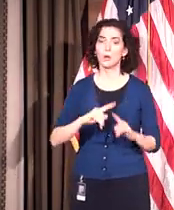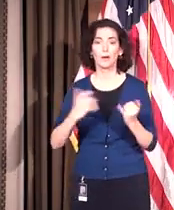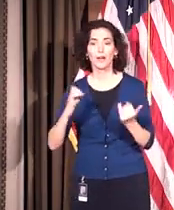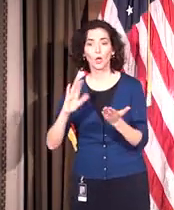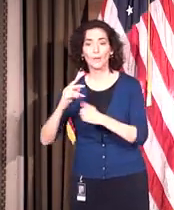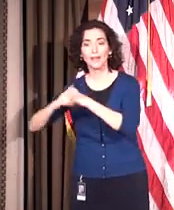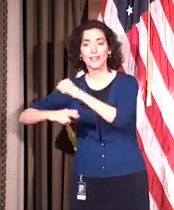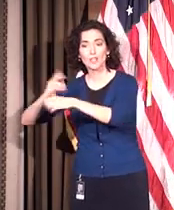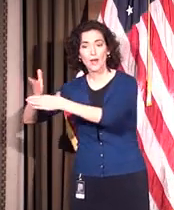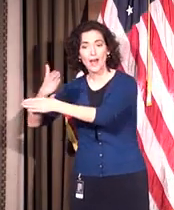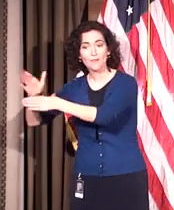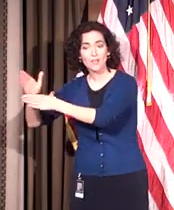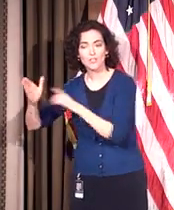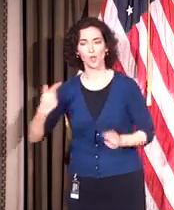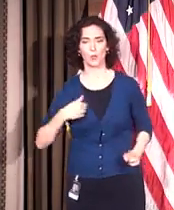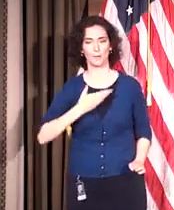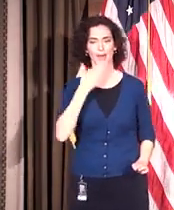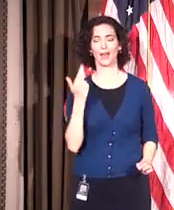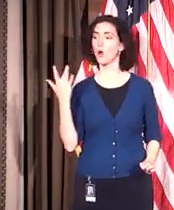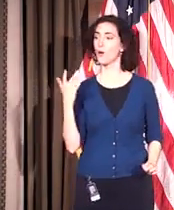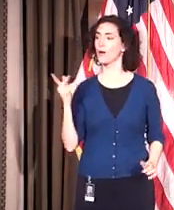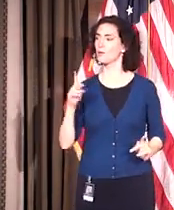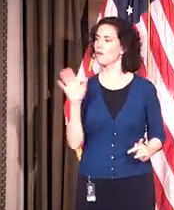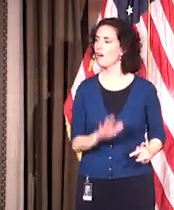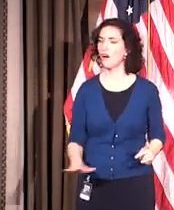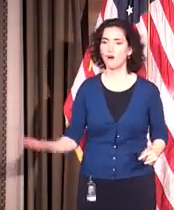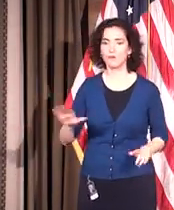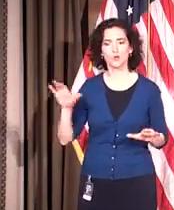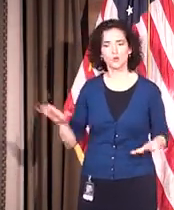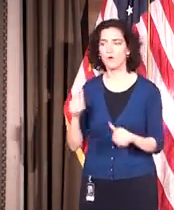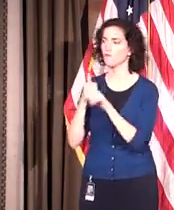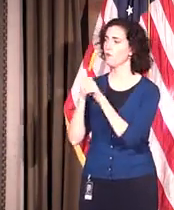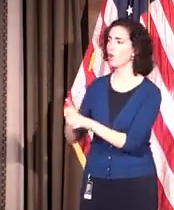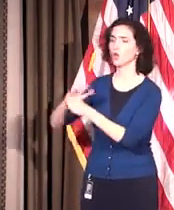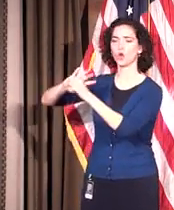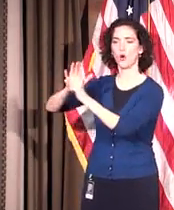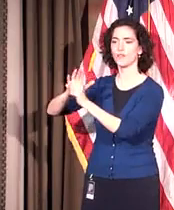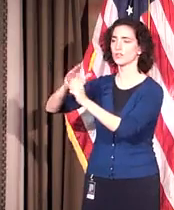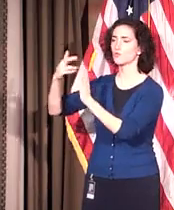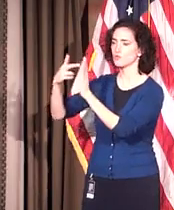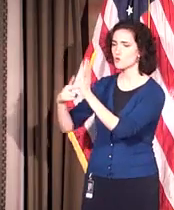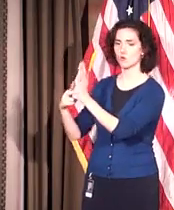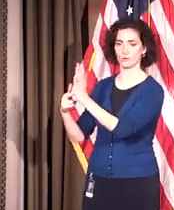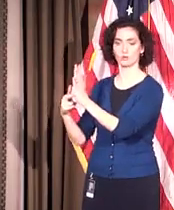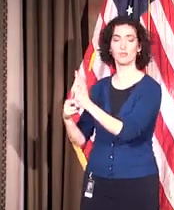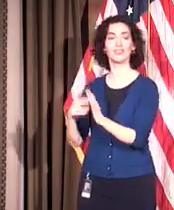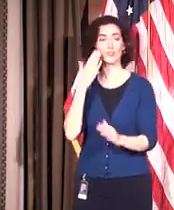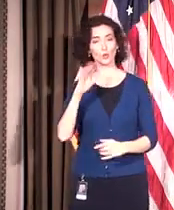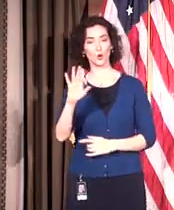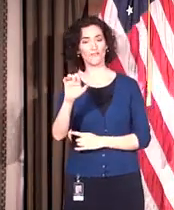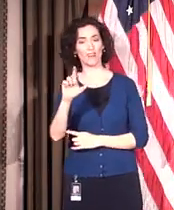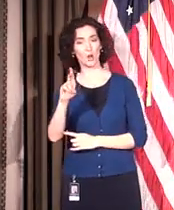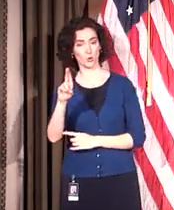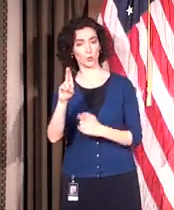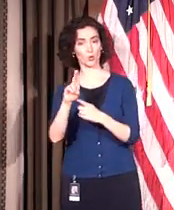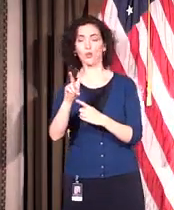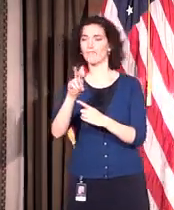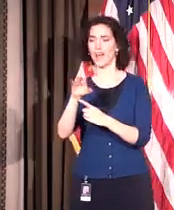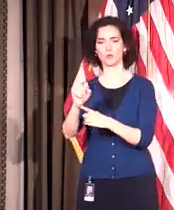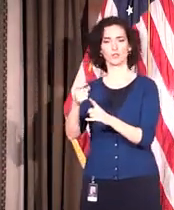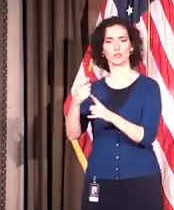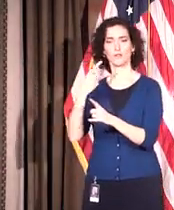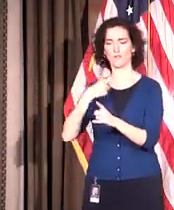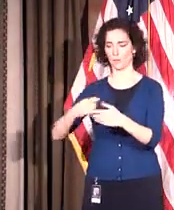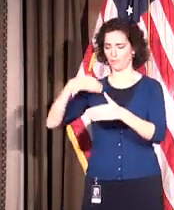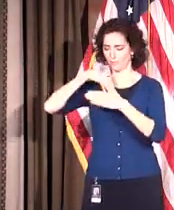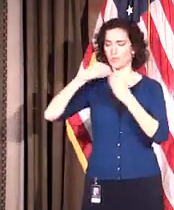it's because of all the good things we're doing with COVID mitigating. Flu is a respiratory virus just like COVID is, and